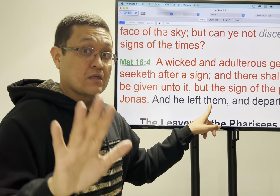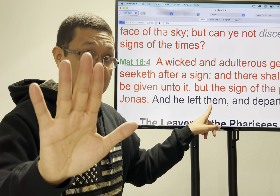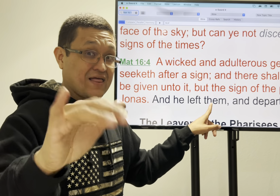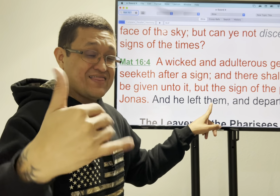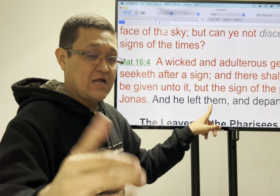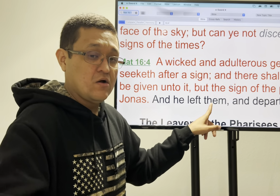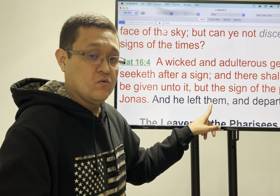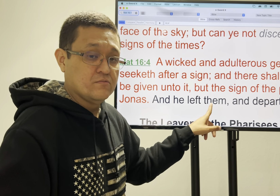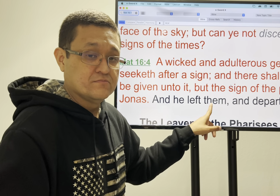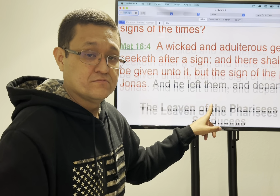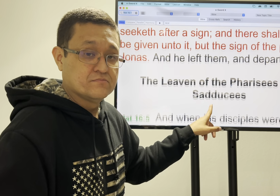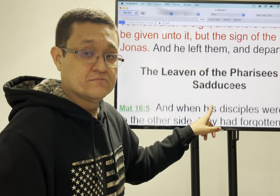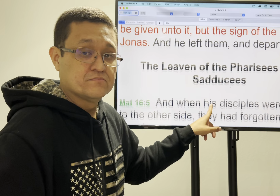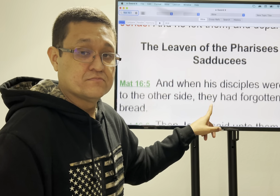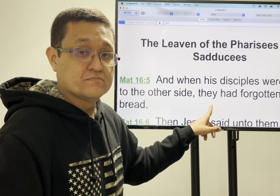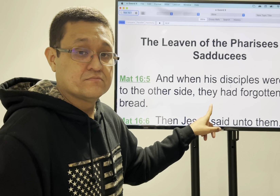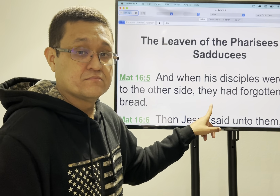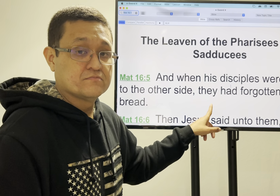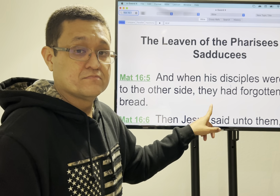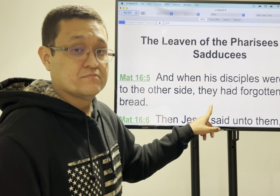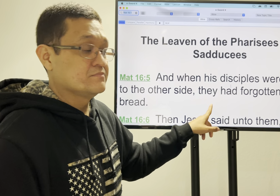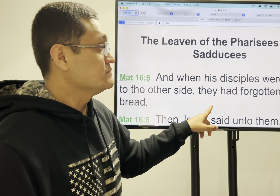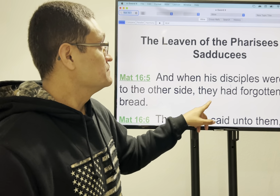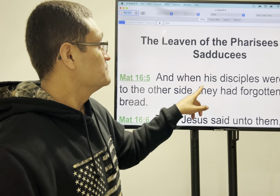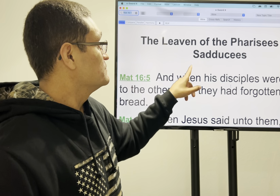Jonah. And now Jesus is saying,